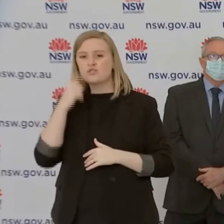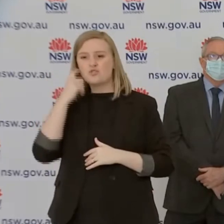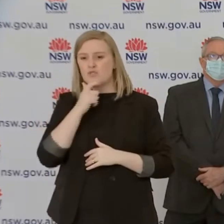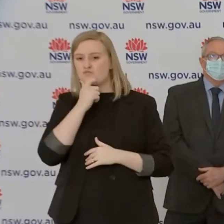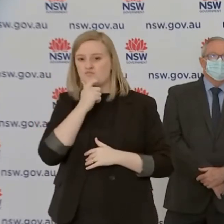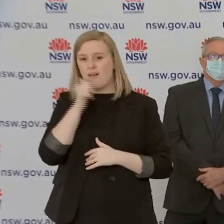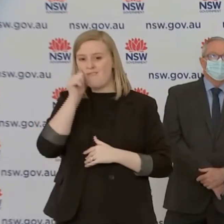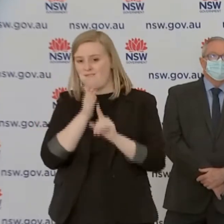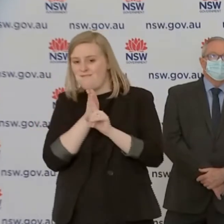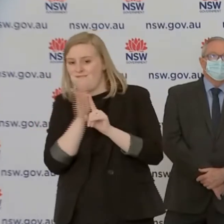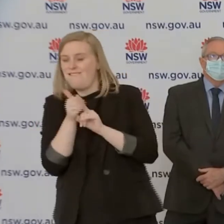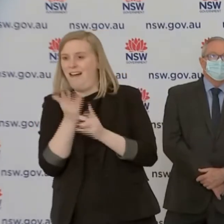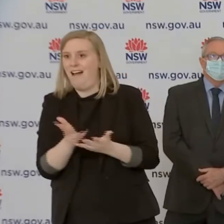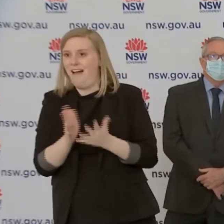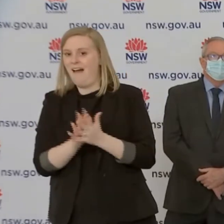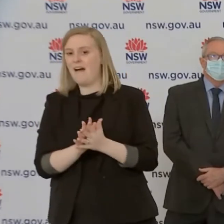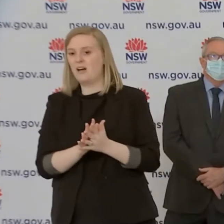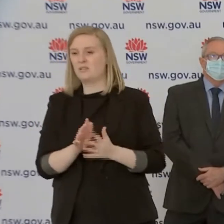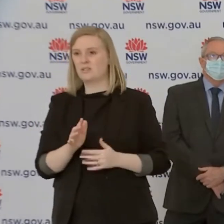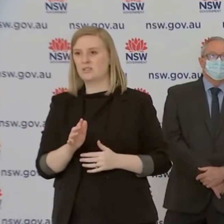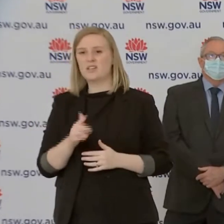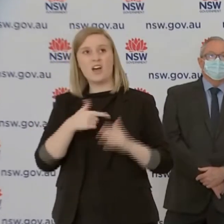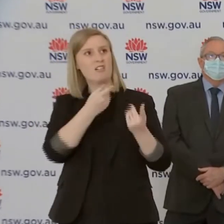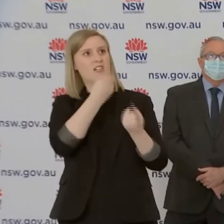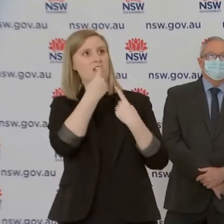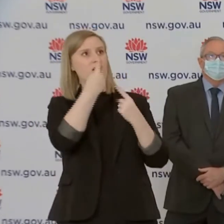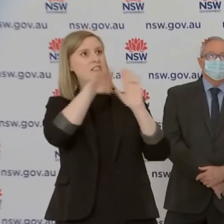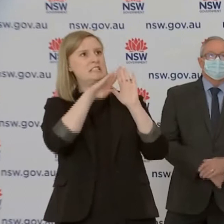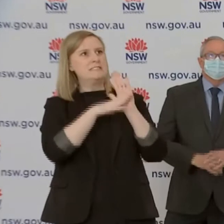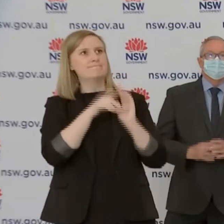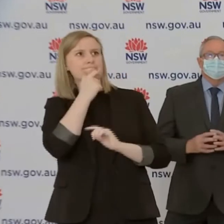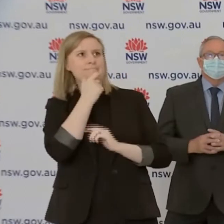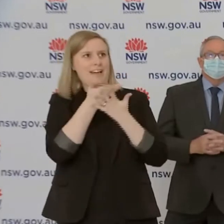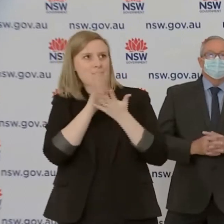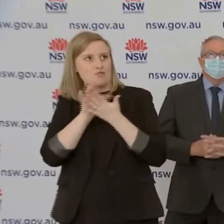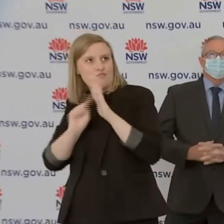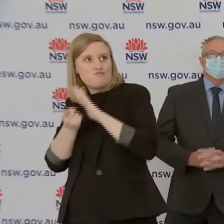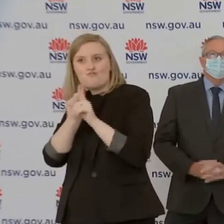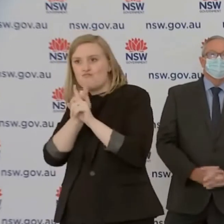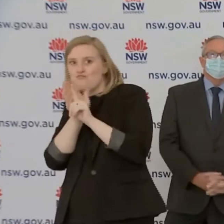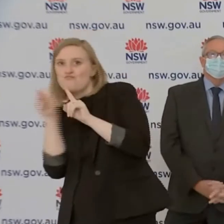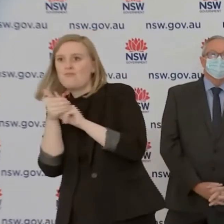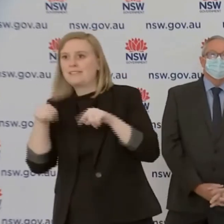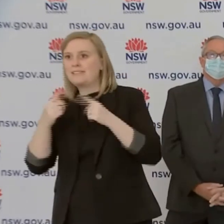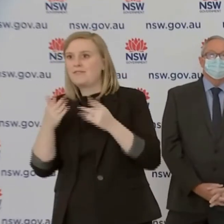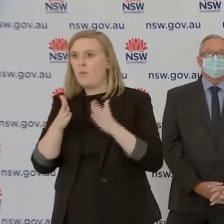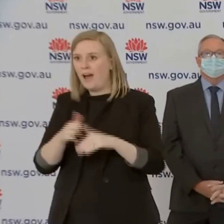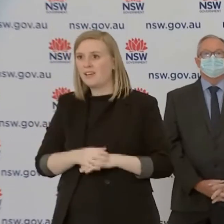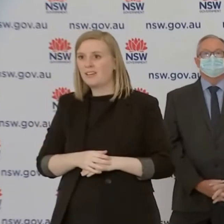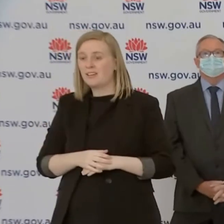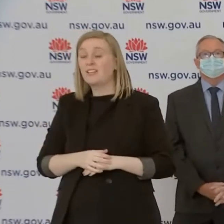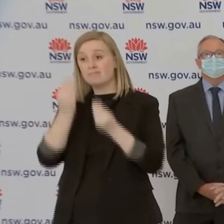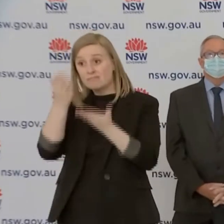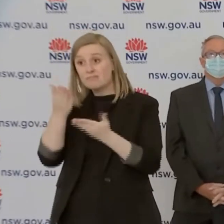People want to go outside the public health orders and then try and justify it. What I'm saying is that police officers will investigate